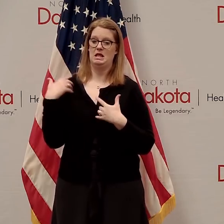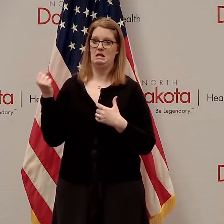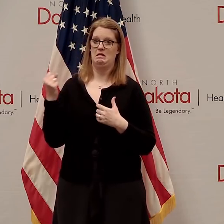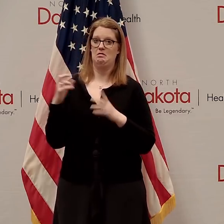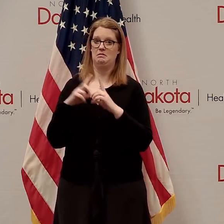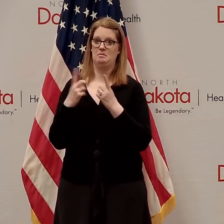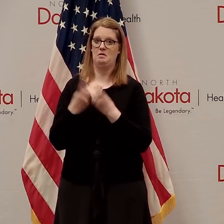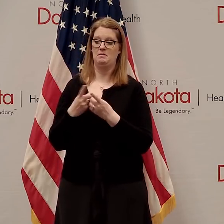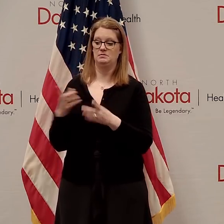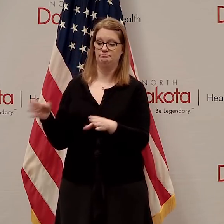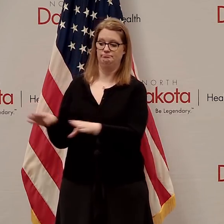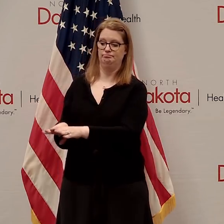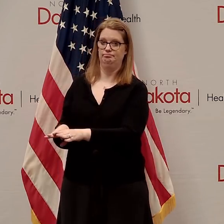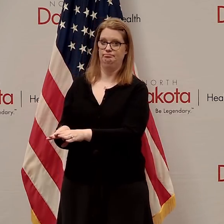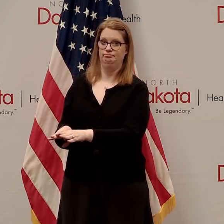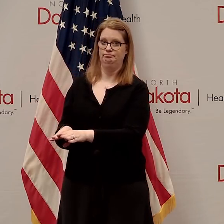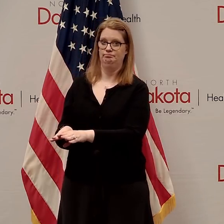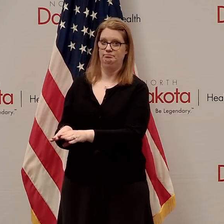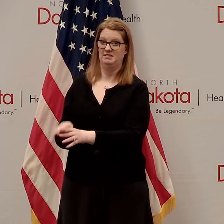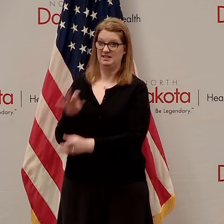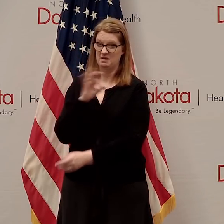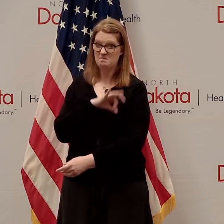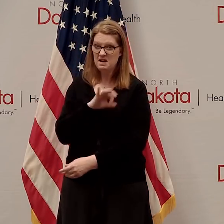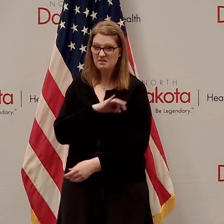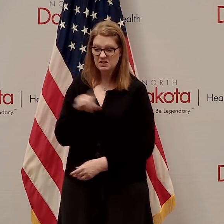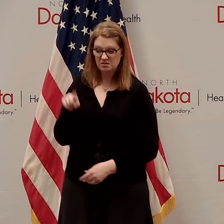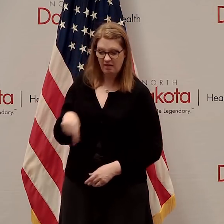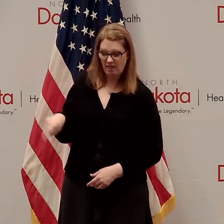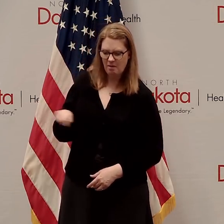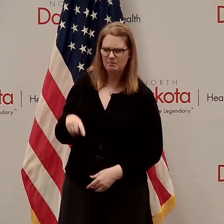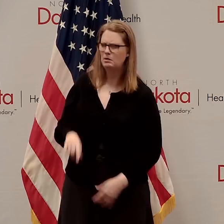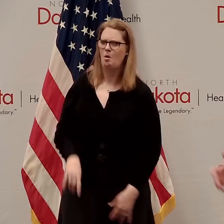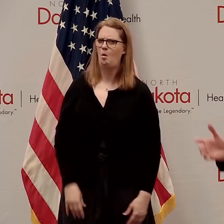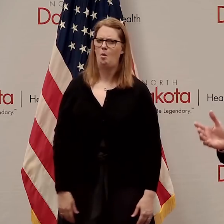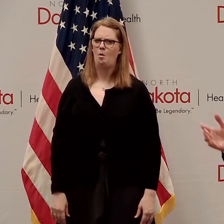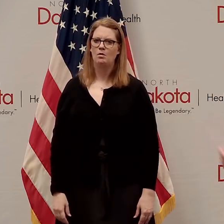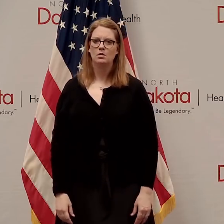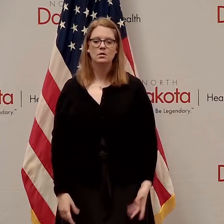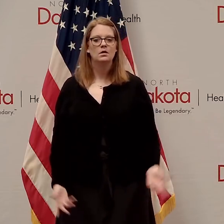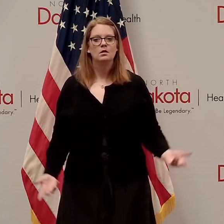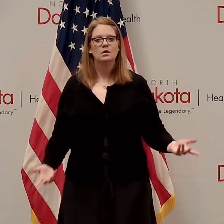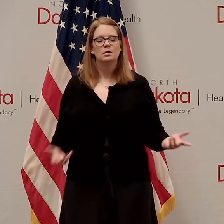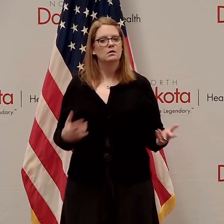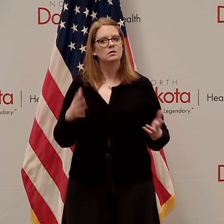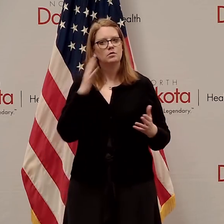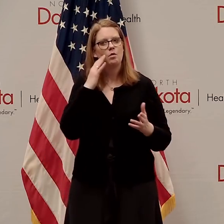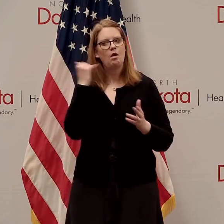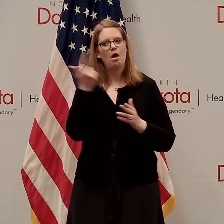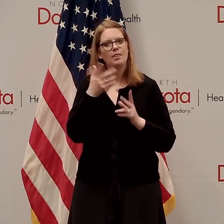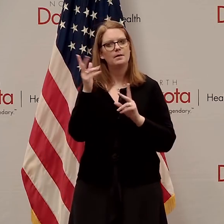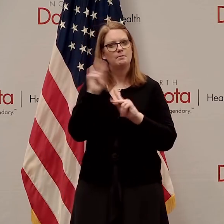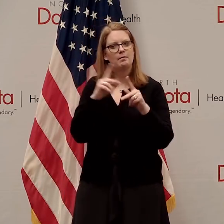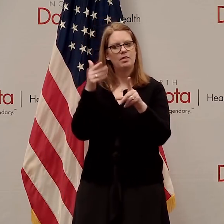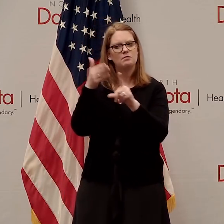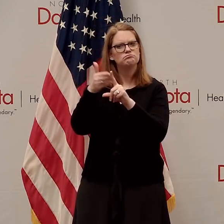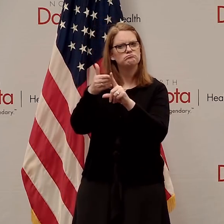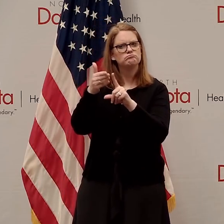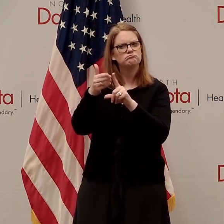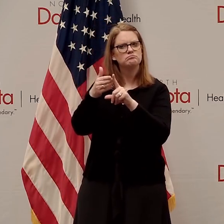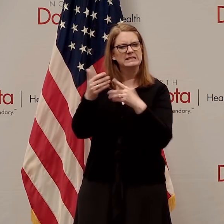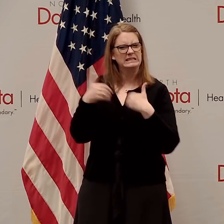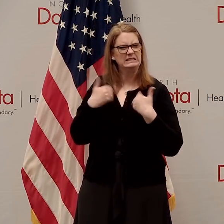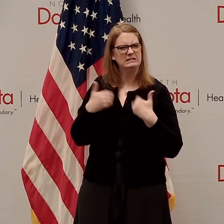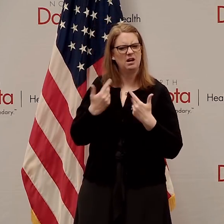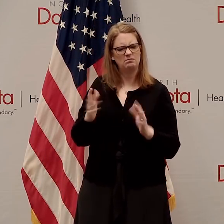for their employees or their livelihood at all. And again, people might say, hey, well, all of our patrons that come in here are young, it shouldn't be